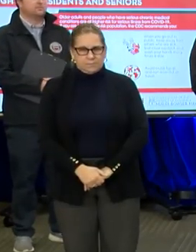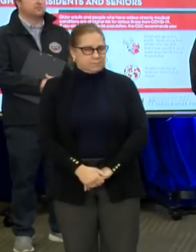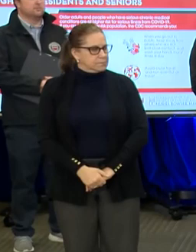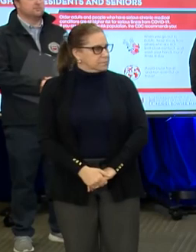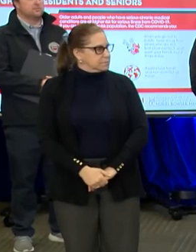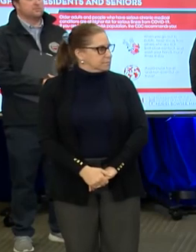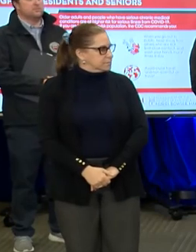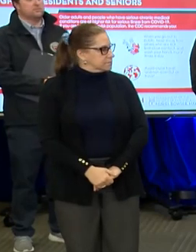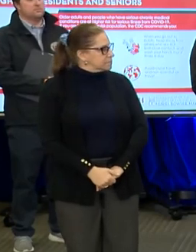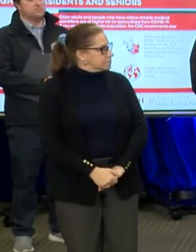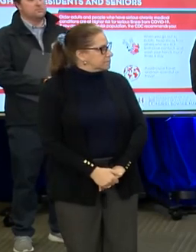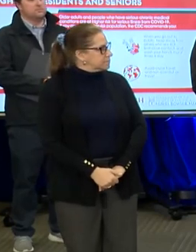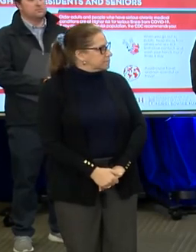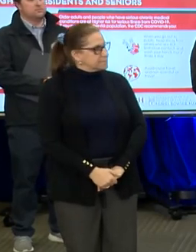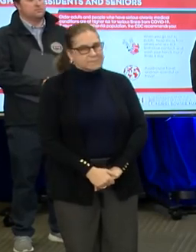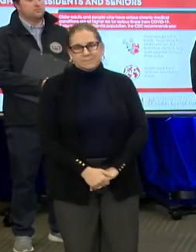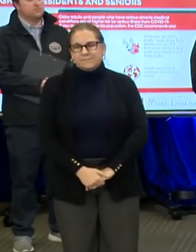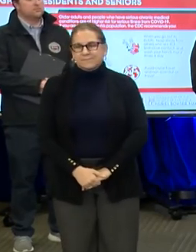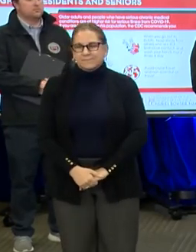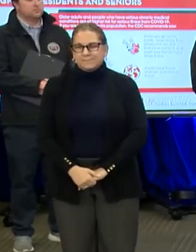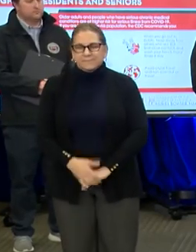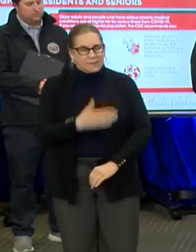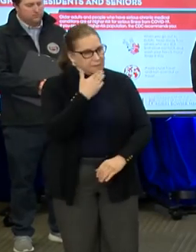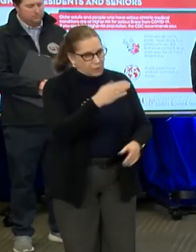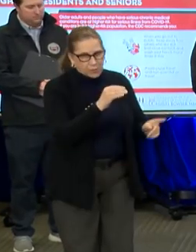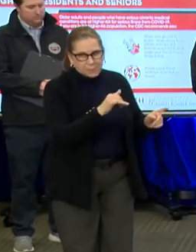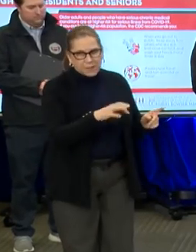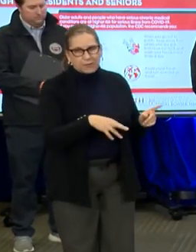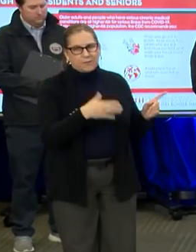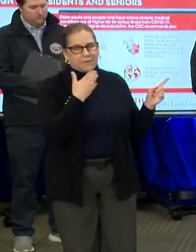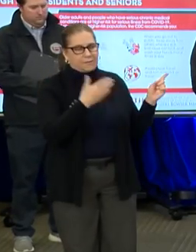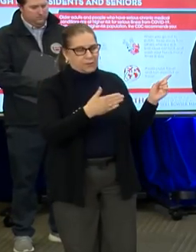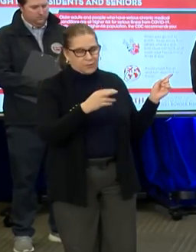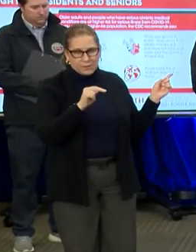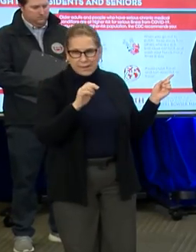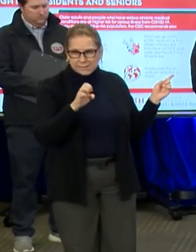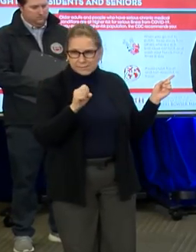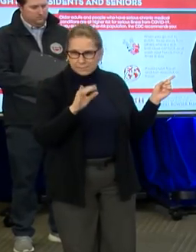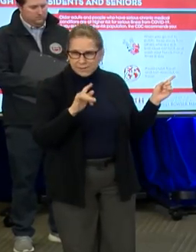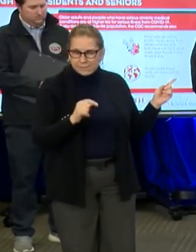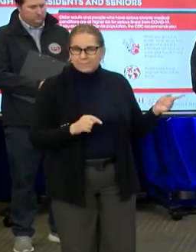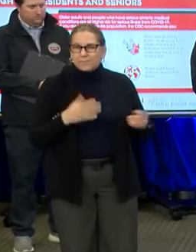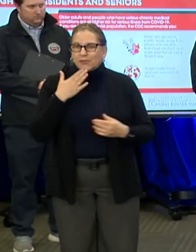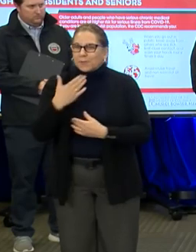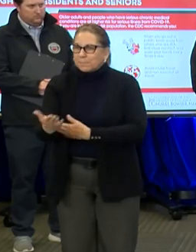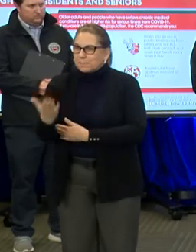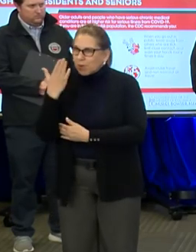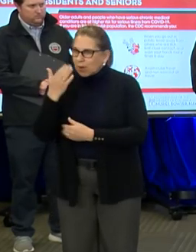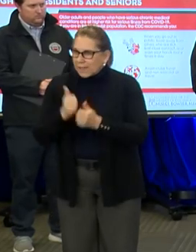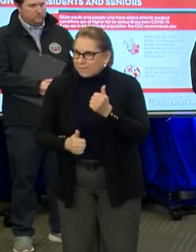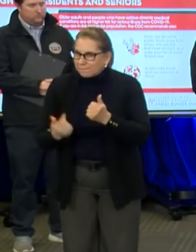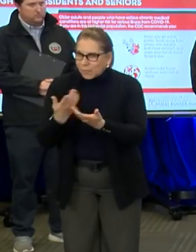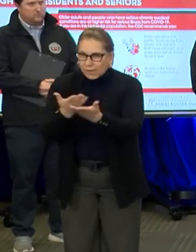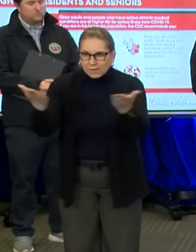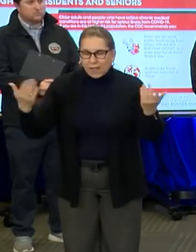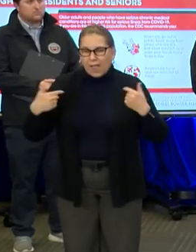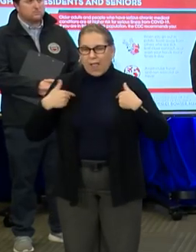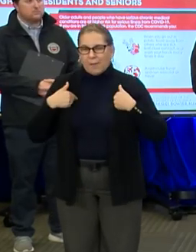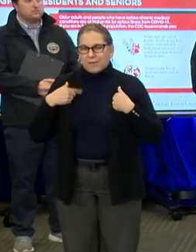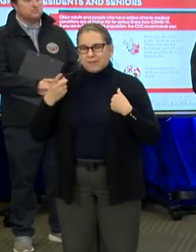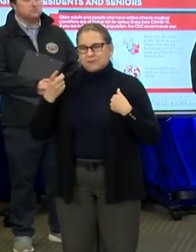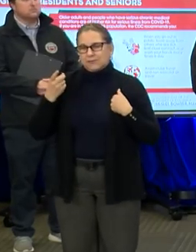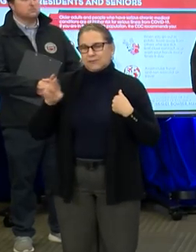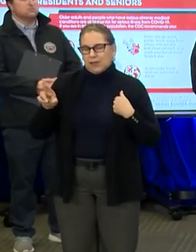Thank you, Mayor. Thank you, Dr. Nesbitt. Good morning, everyone. I am Dr. Jennifer Smith, and I am the director of the Department of